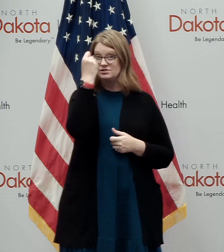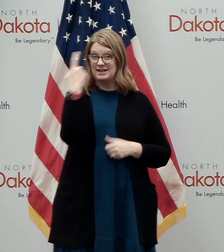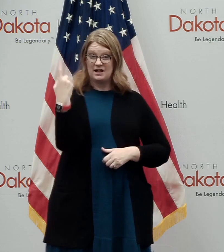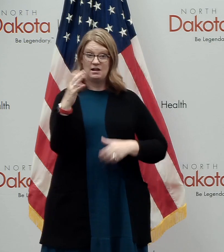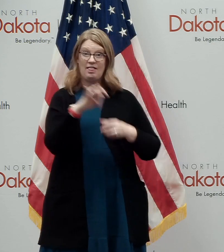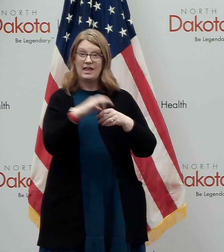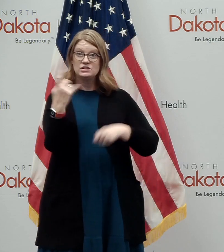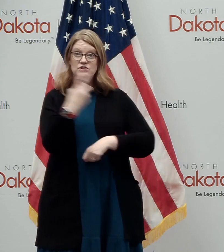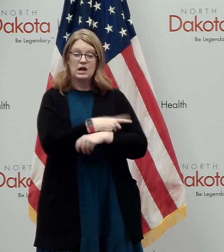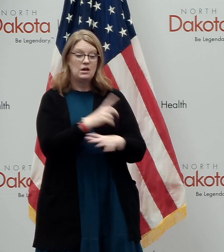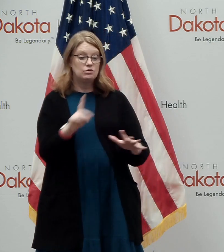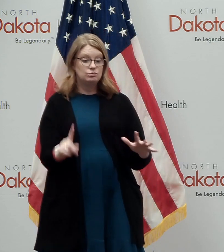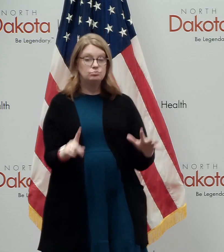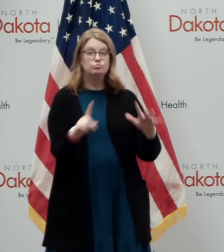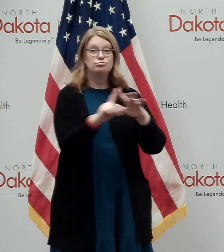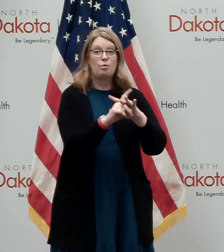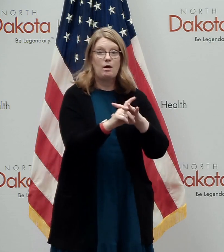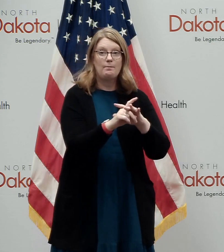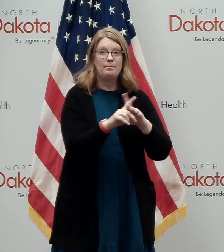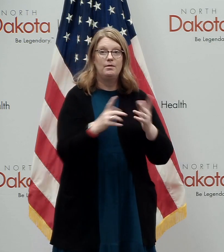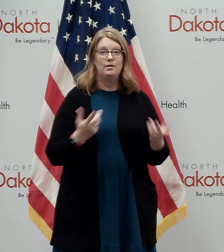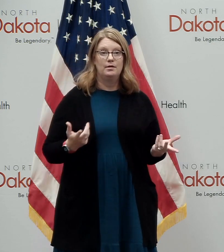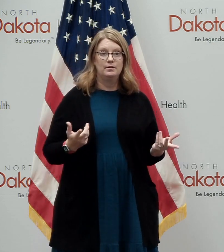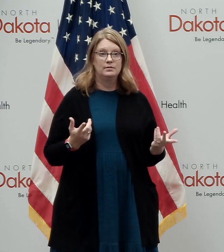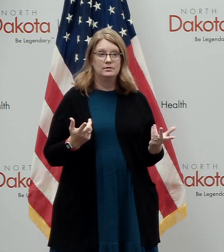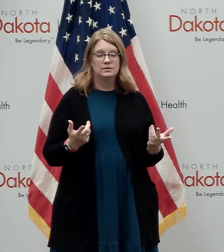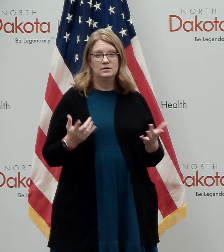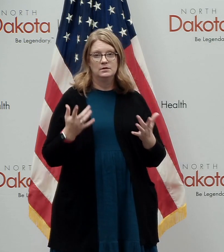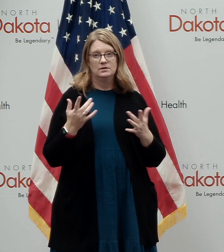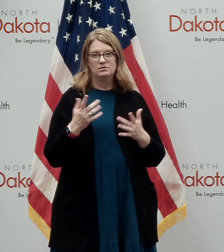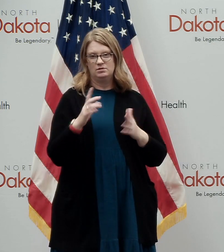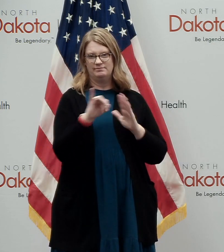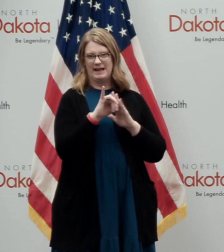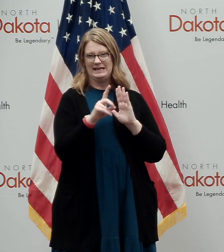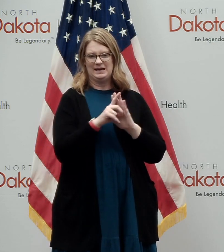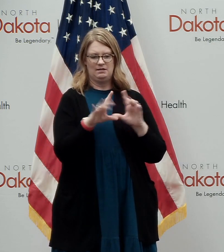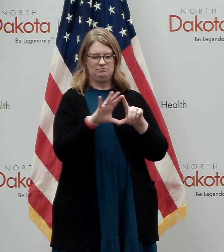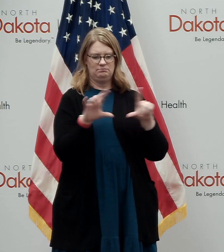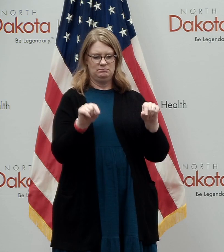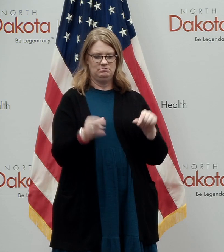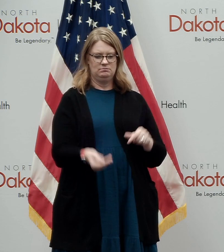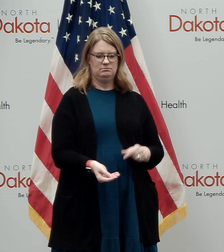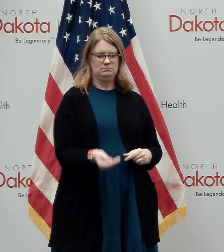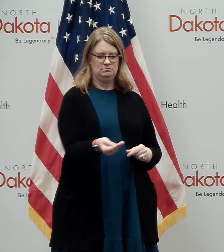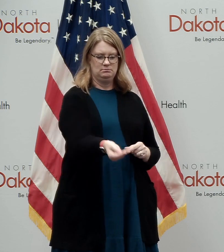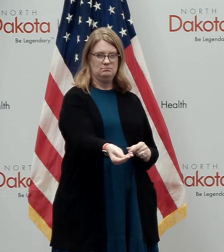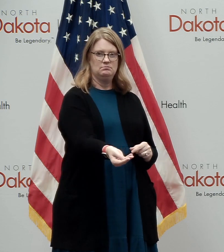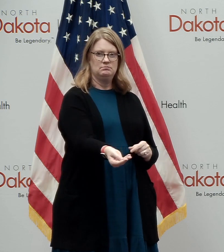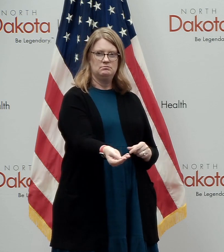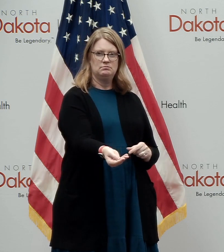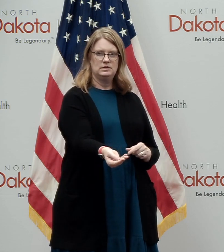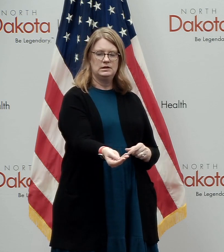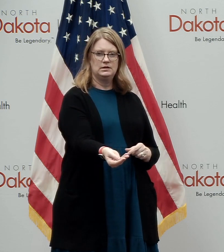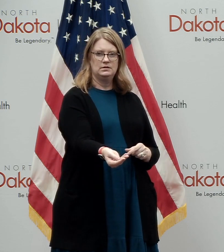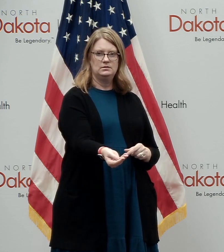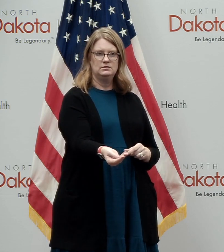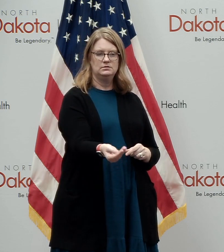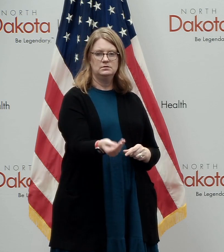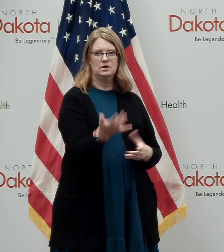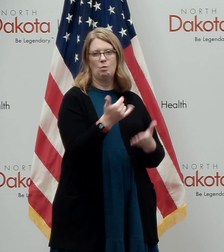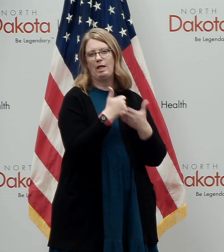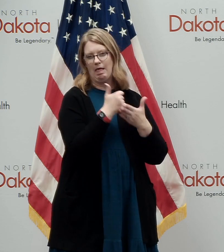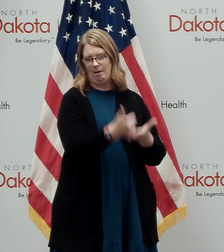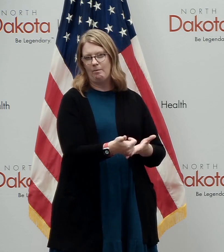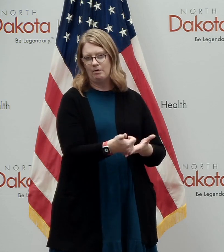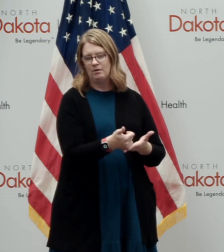Day and use particularly your identification, it'll really make a lot of difference